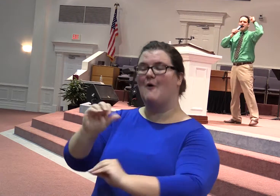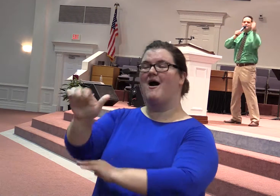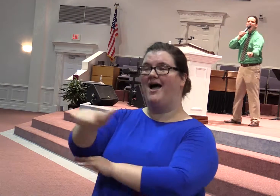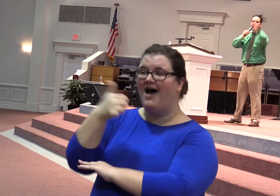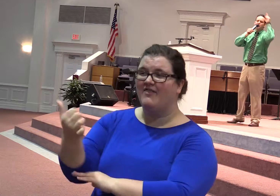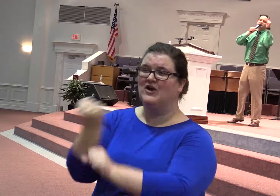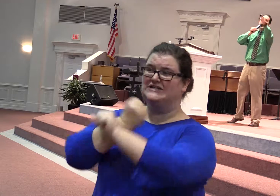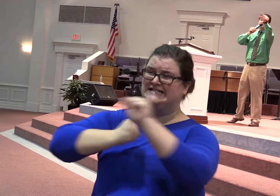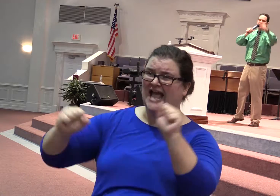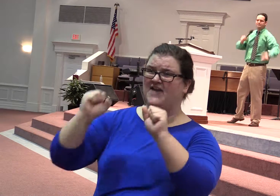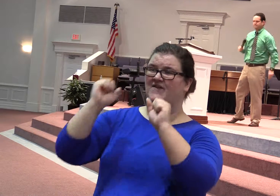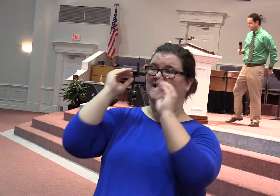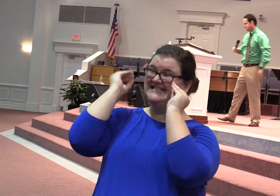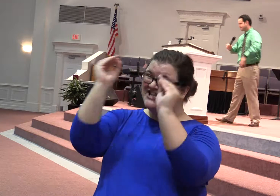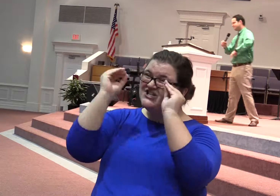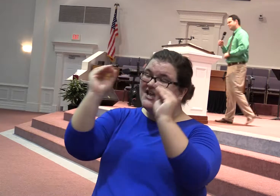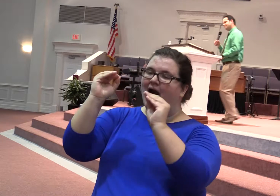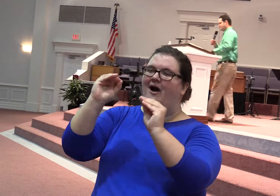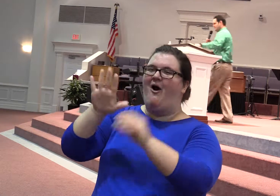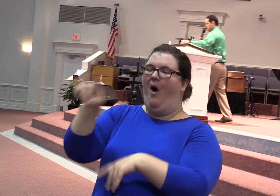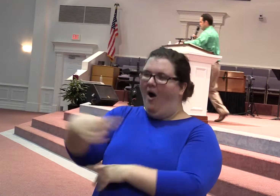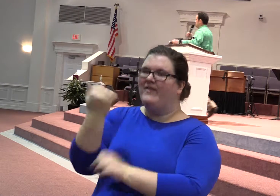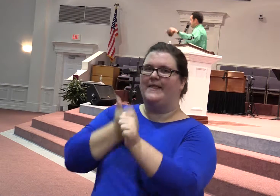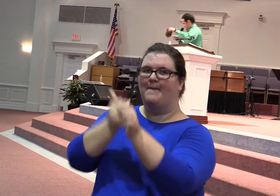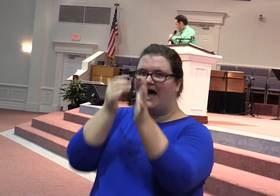than the apostles' doctrine.